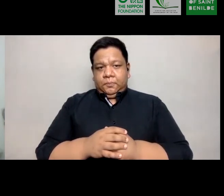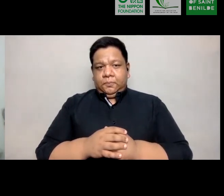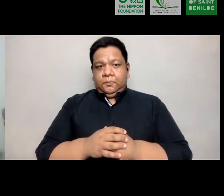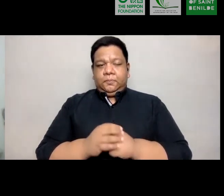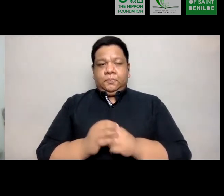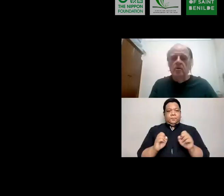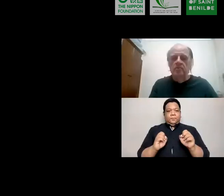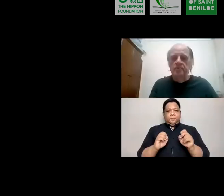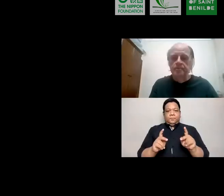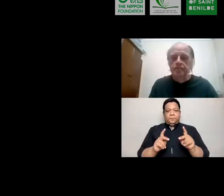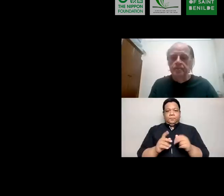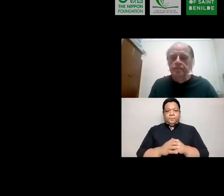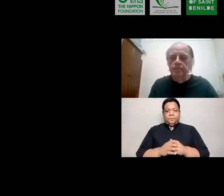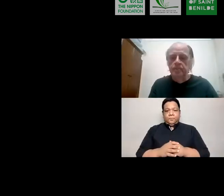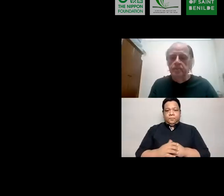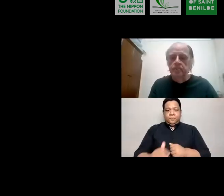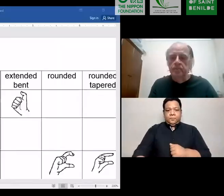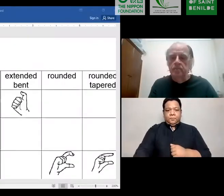Okay, so